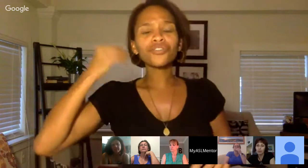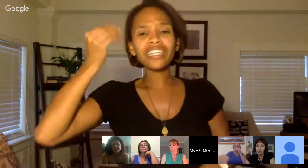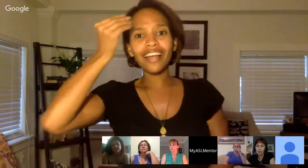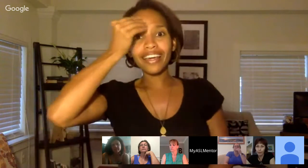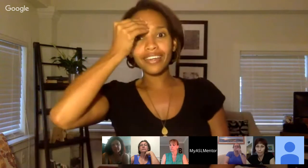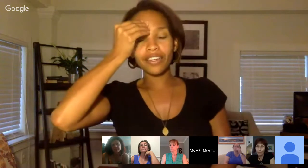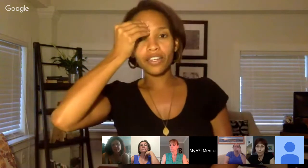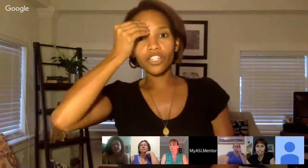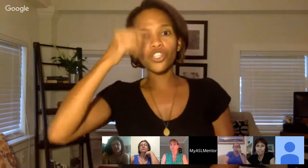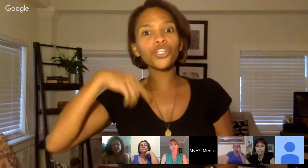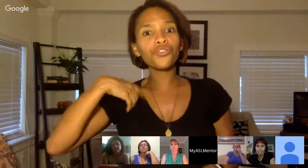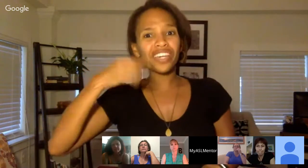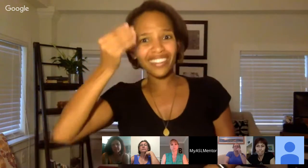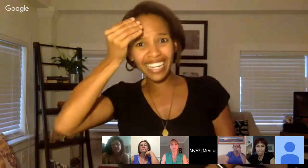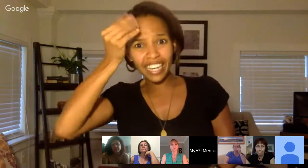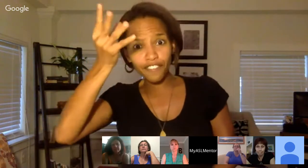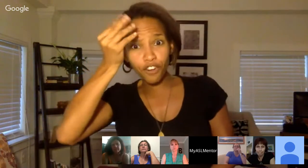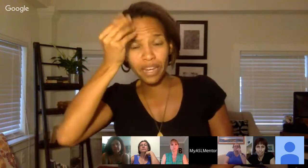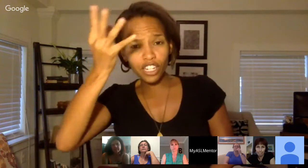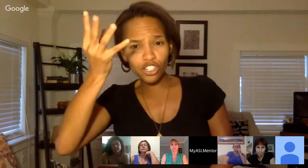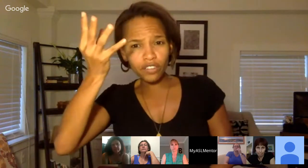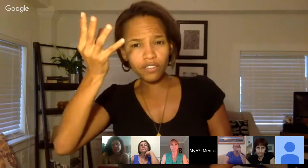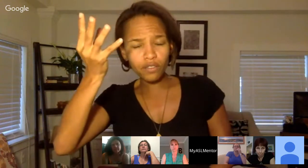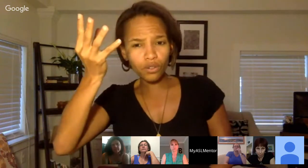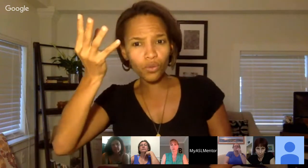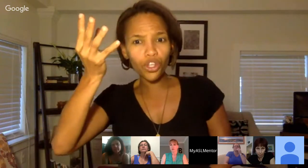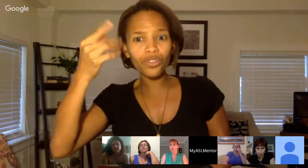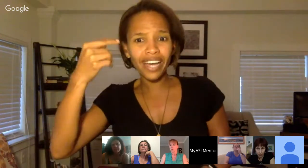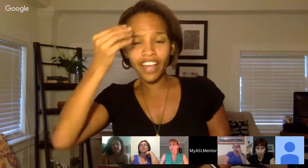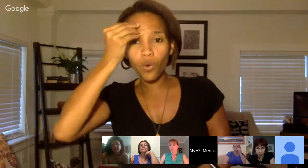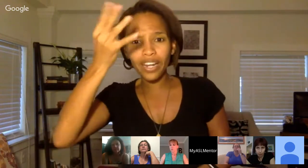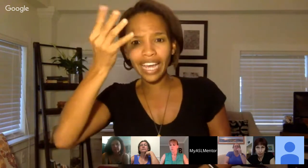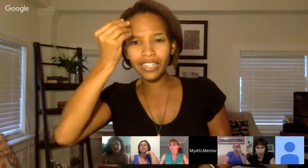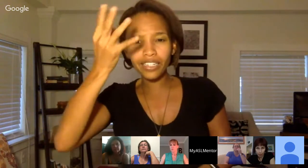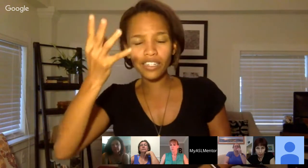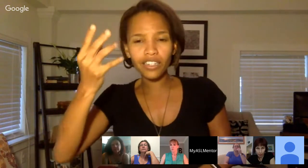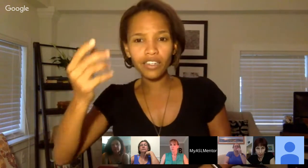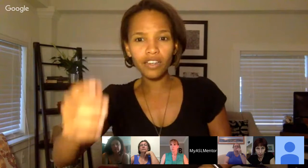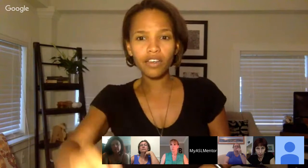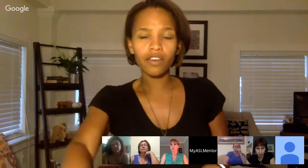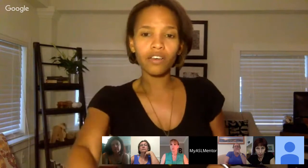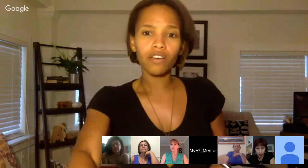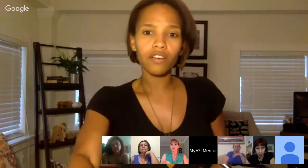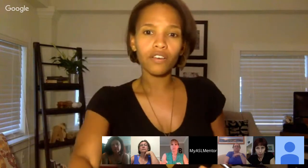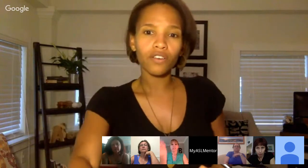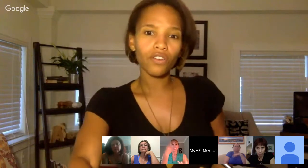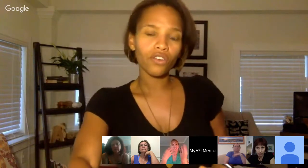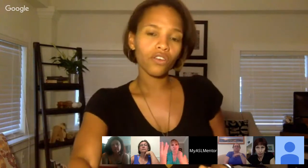and certainly so you're thinking information, you would sign that one-handed?